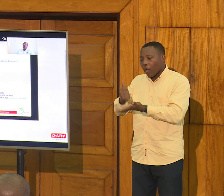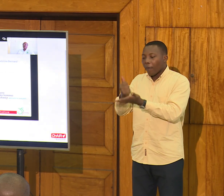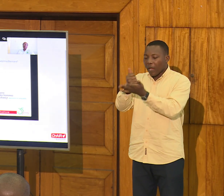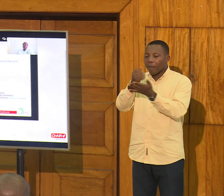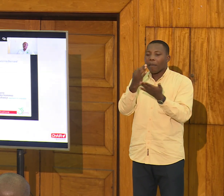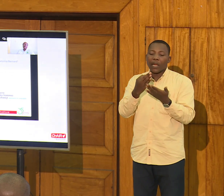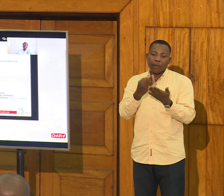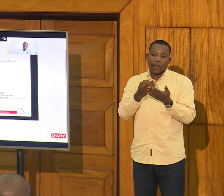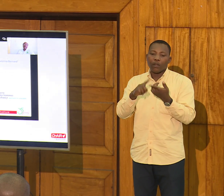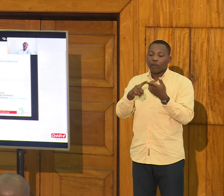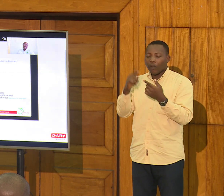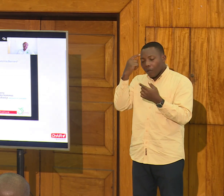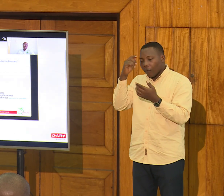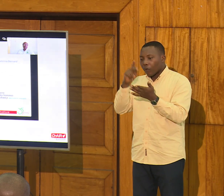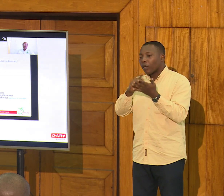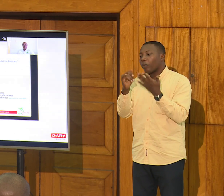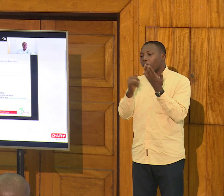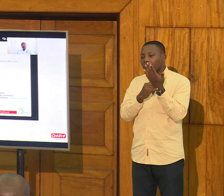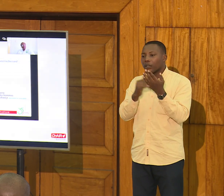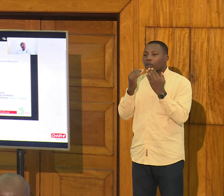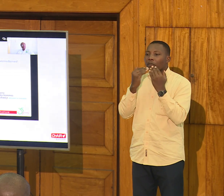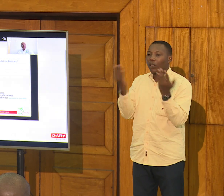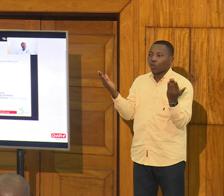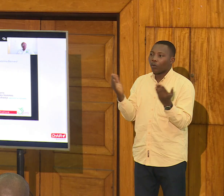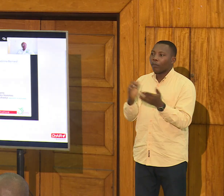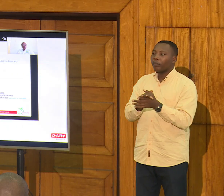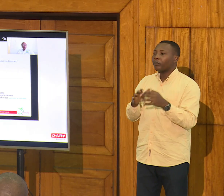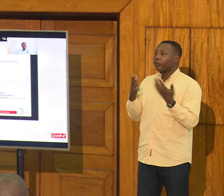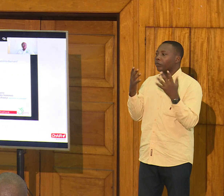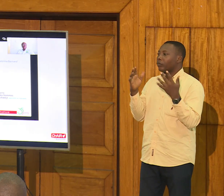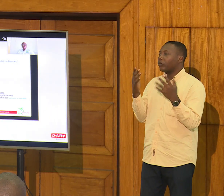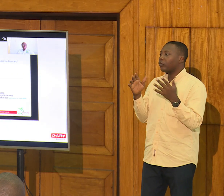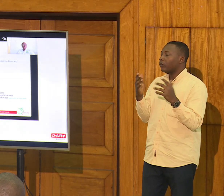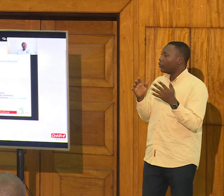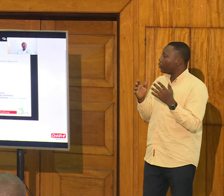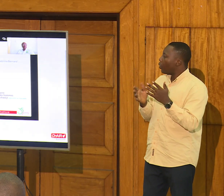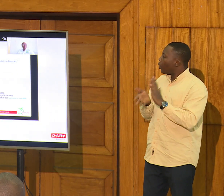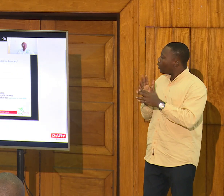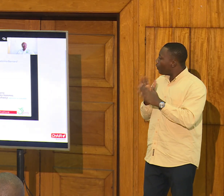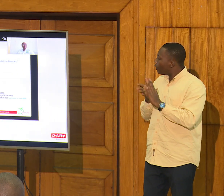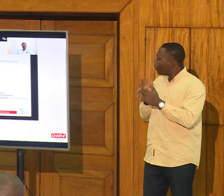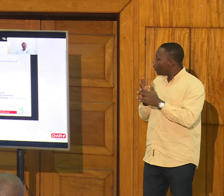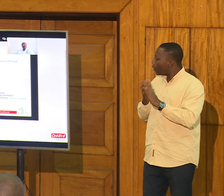funding for the project. I thank you. Yeah.